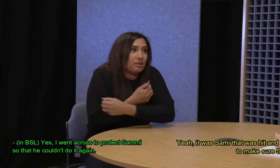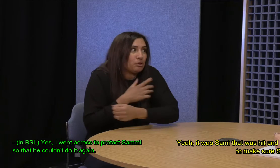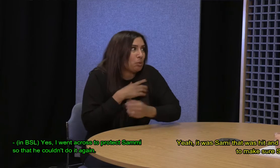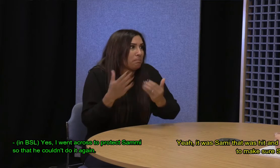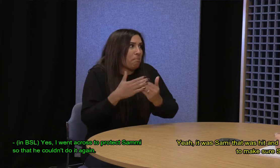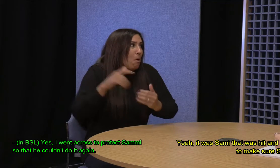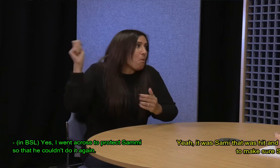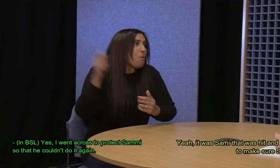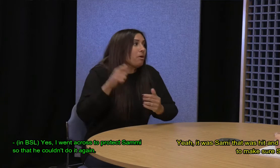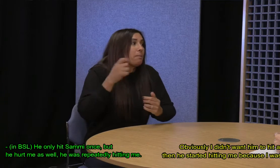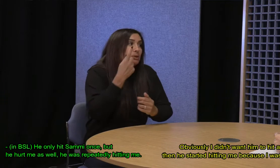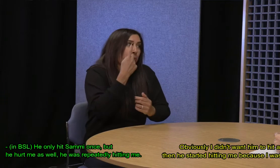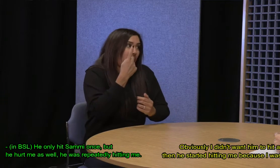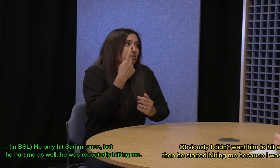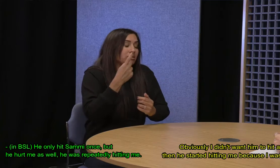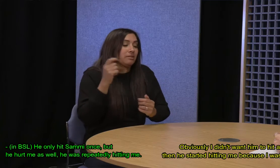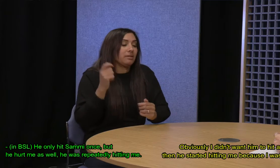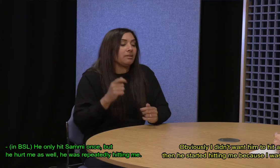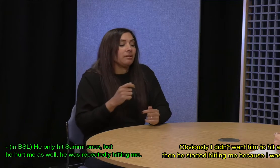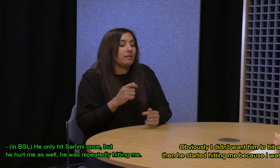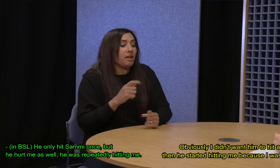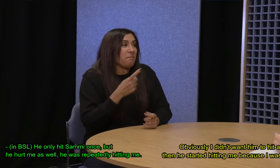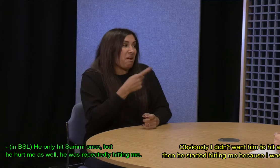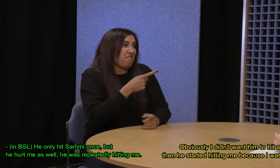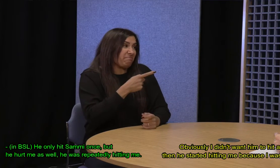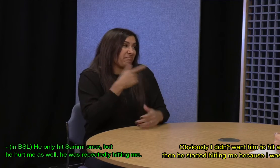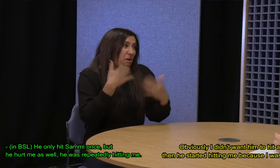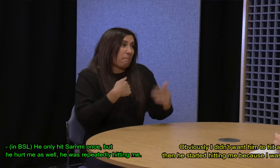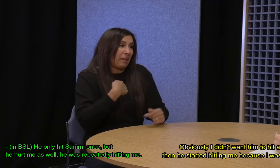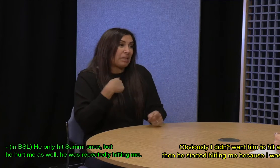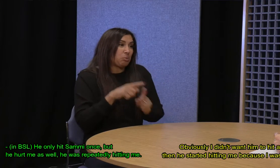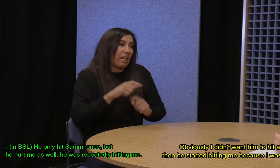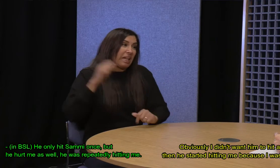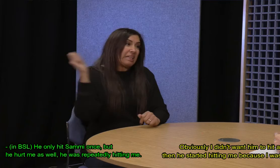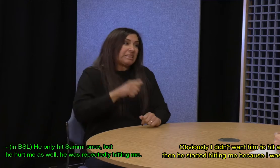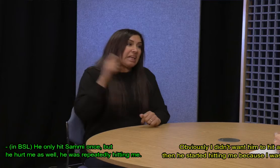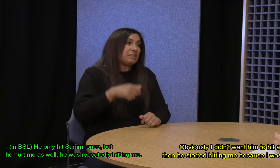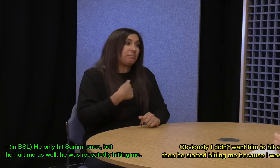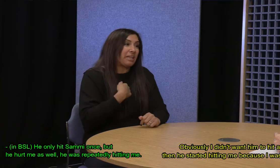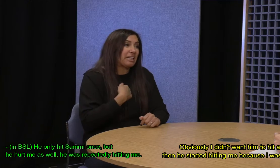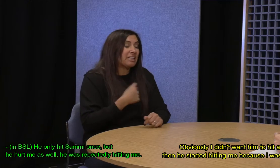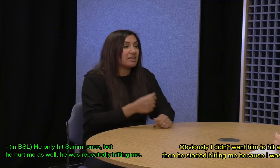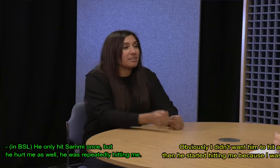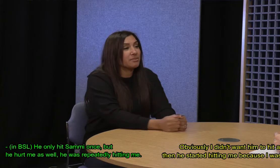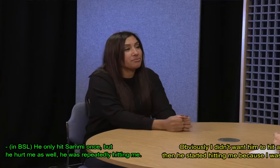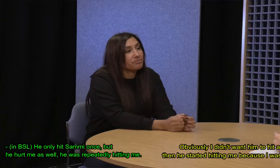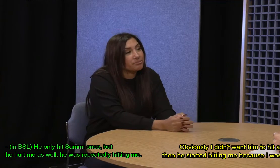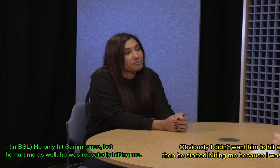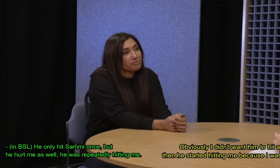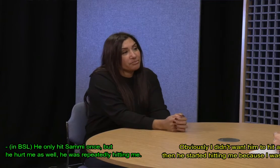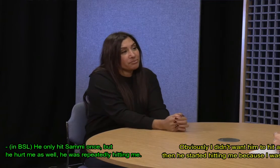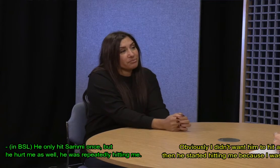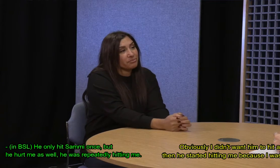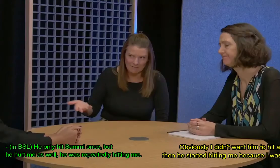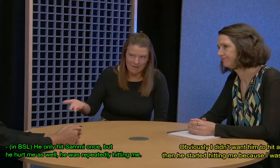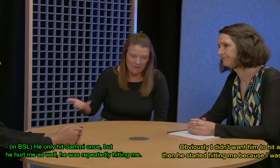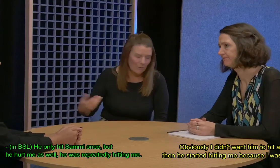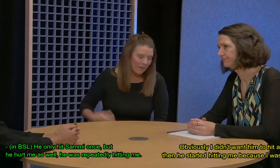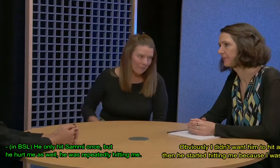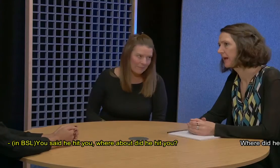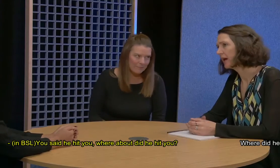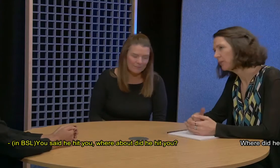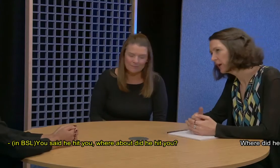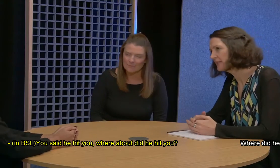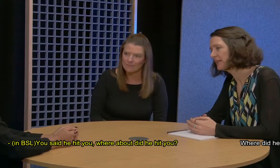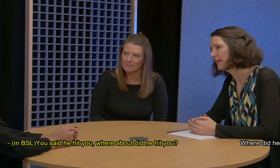went across to make sure Sammy was okay. Obviously, I didn't want him to be hit anymore. But then he started hitting me because I was then in the